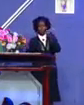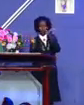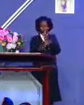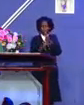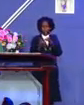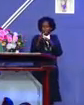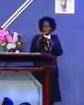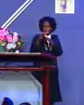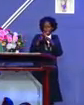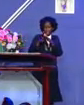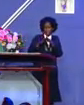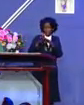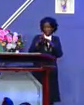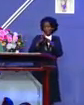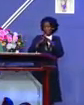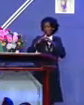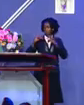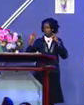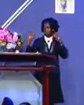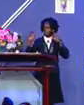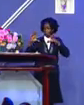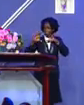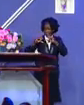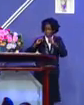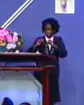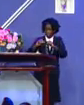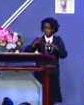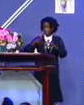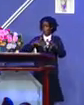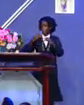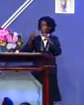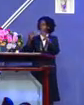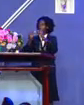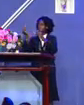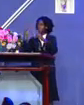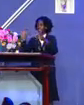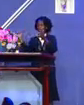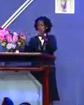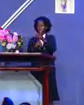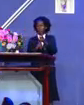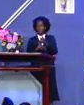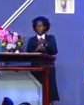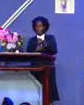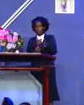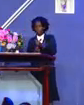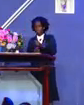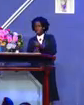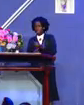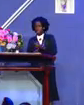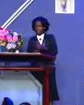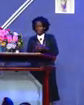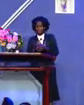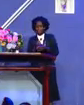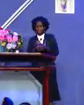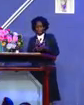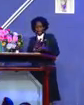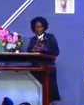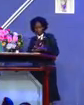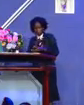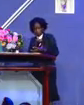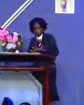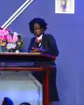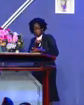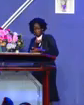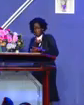mpola. We were attacked. Muganzi nafuna ekizimba mu kakongovule. Muganzi got a tumor